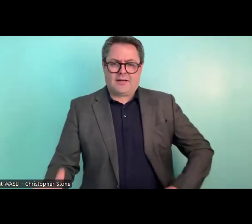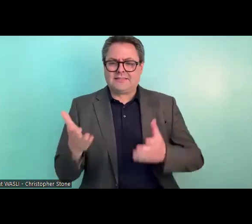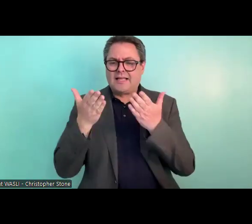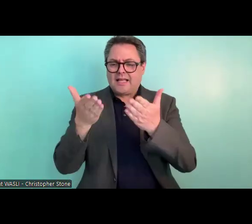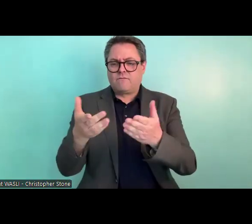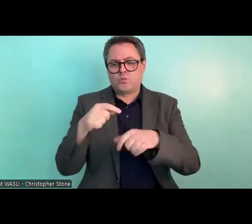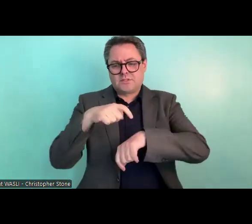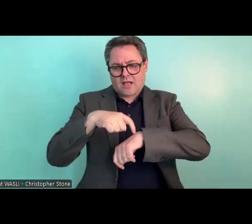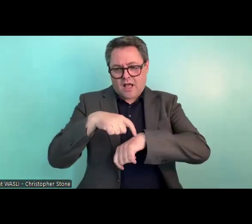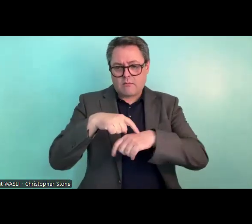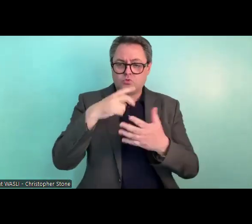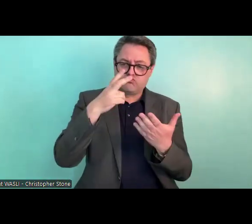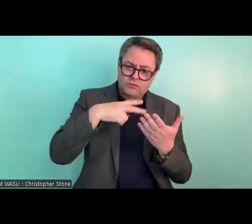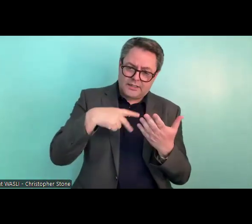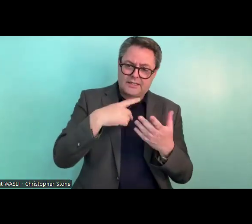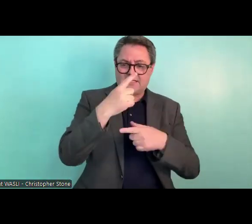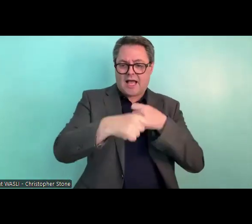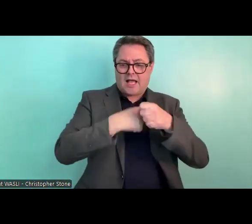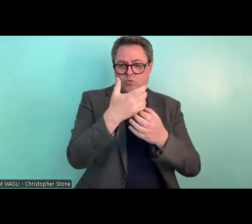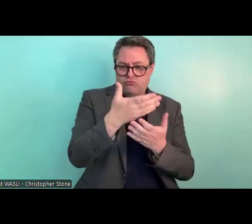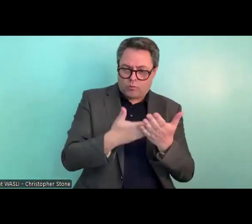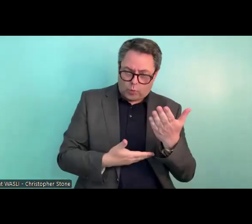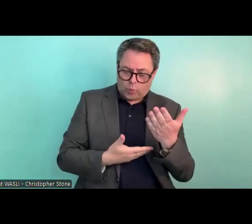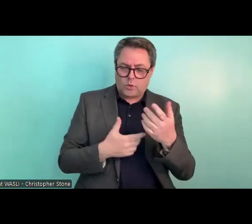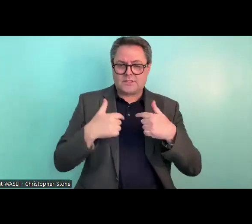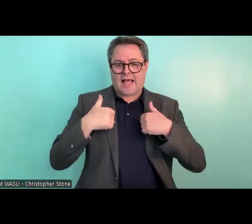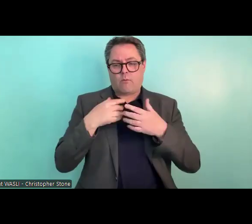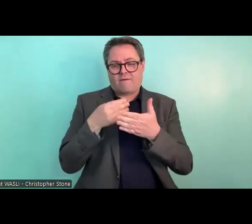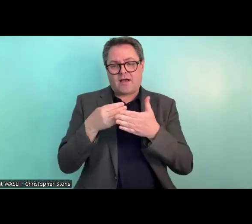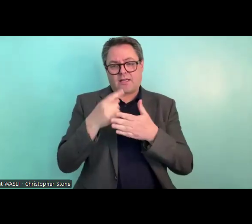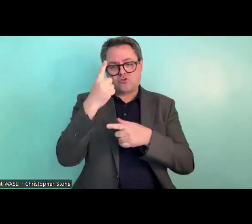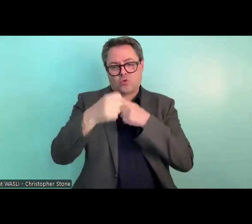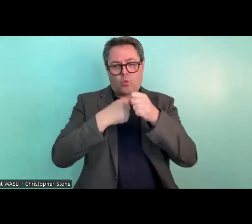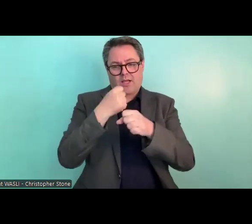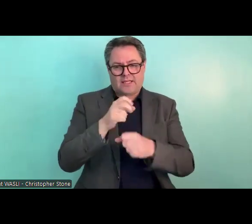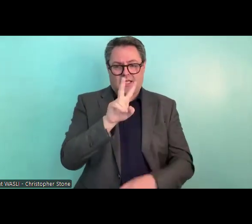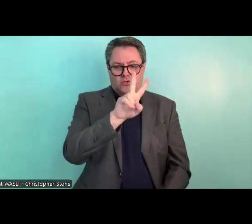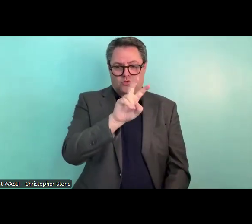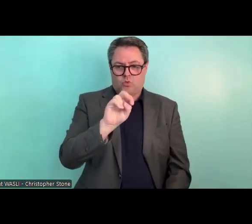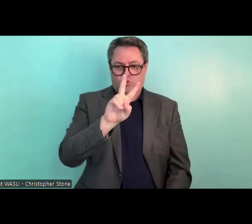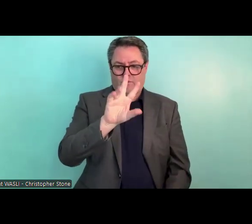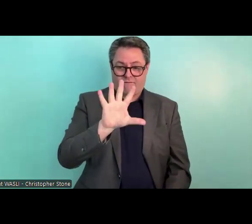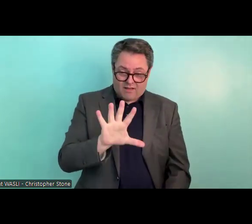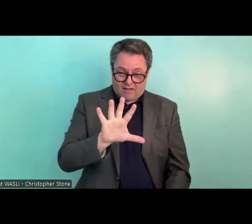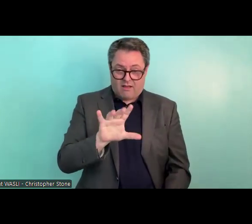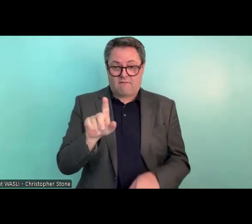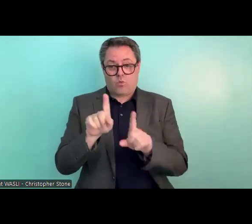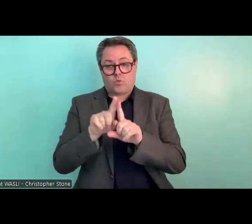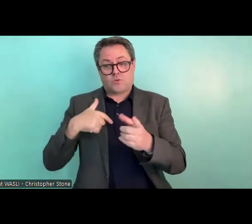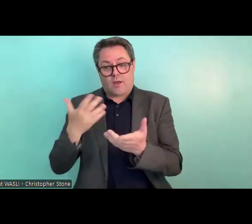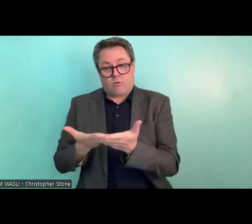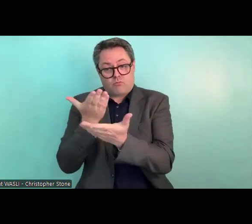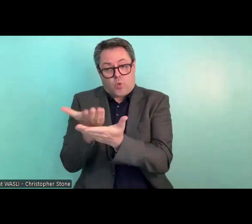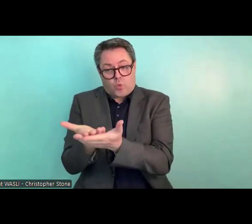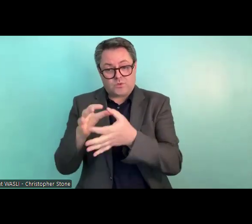more time to read the documents that you have received. So you can read through the annual report, you can read through the financial report